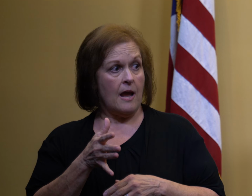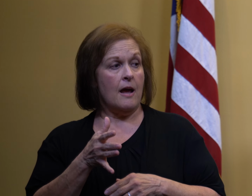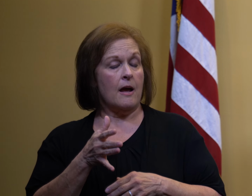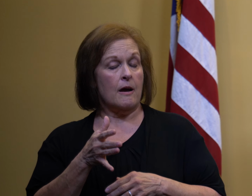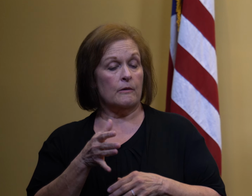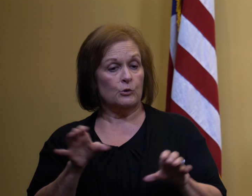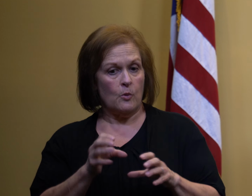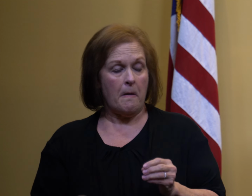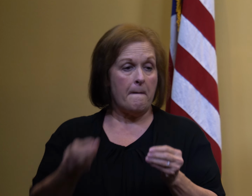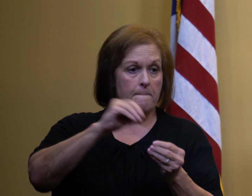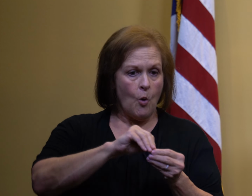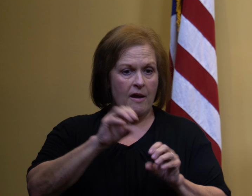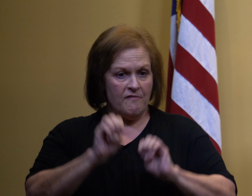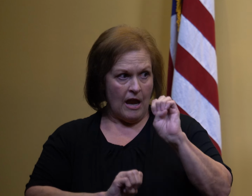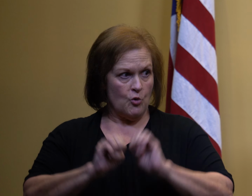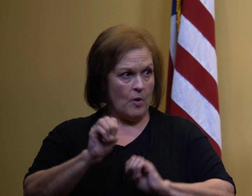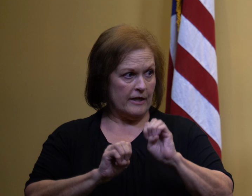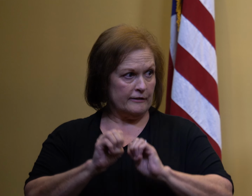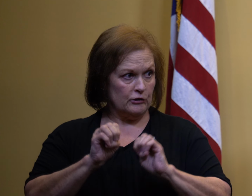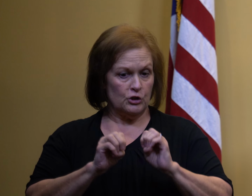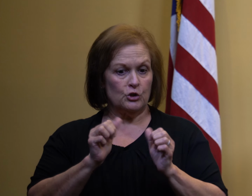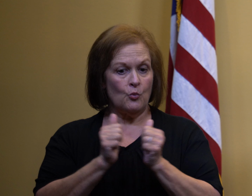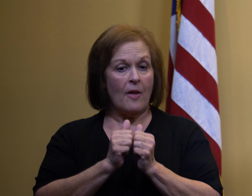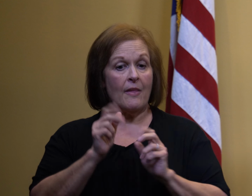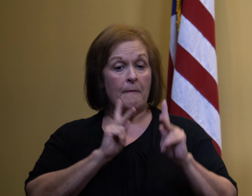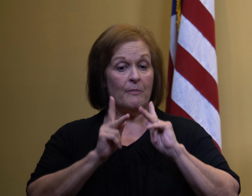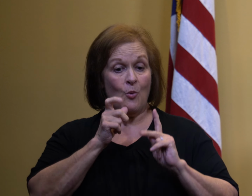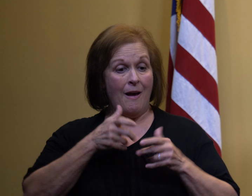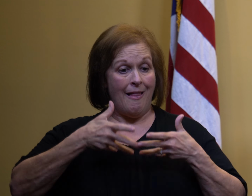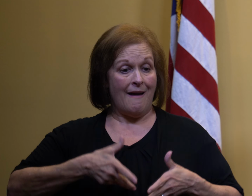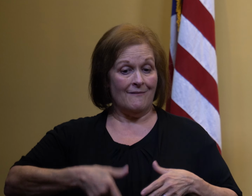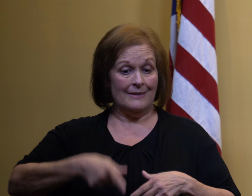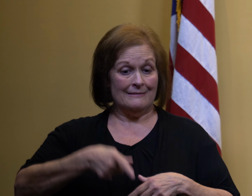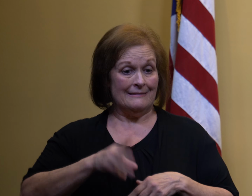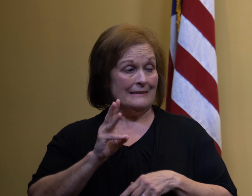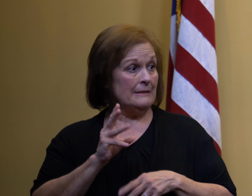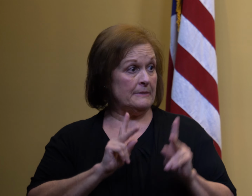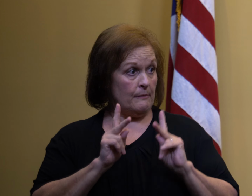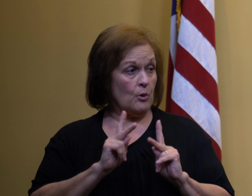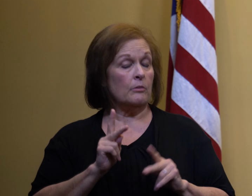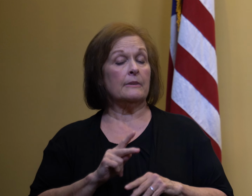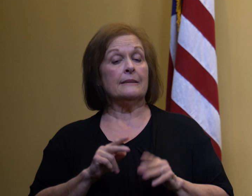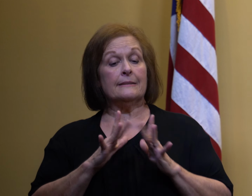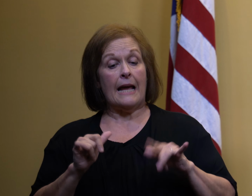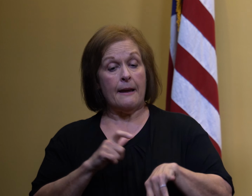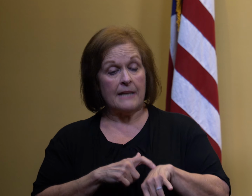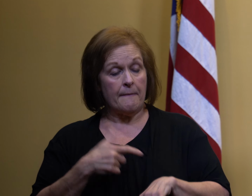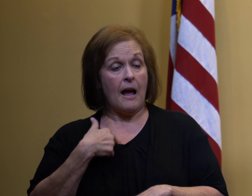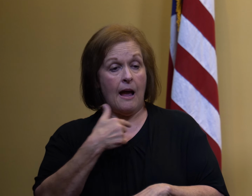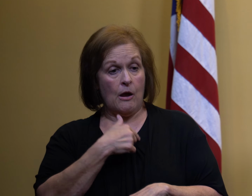more rigorous evaluation process with the candidates who remain. And at the same time, I'm going to begin